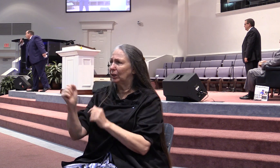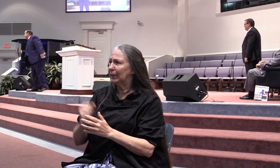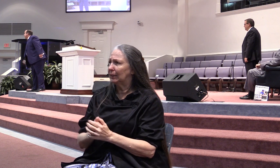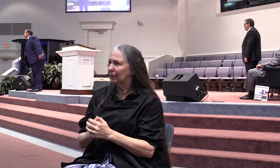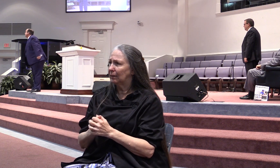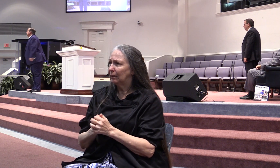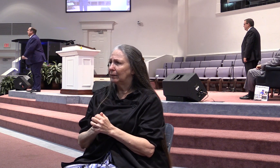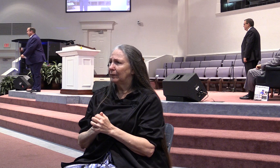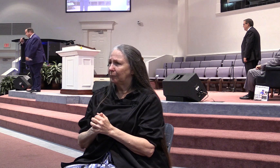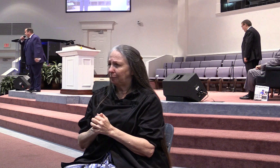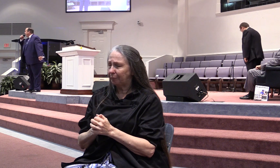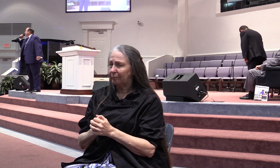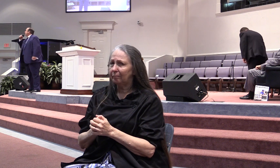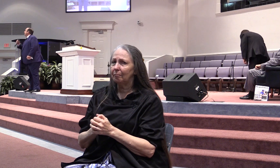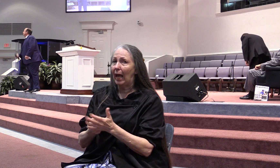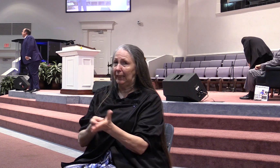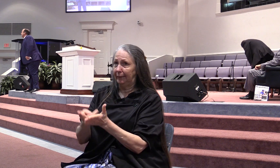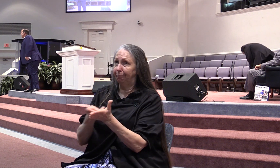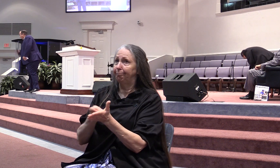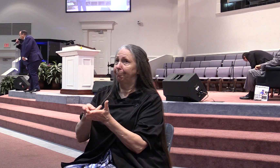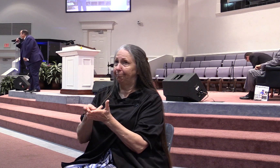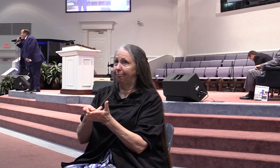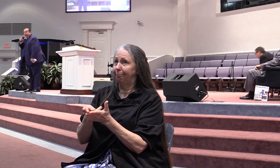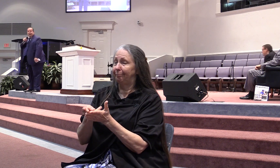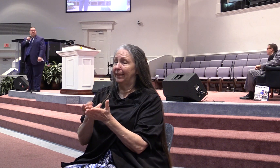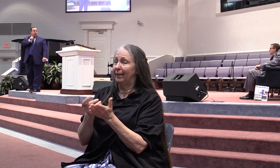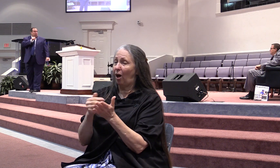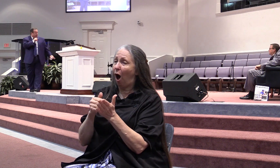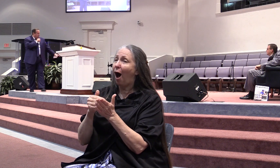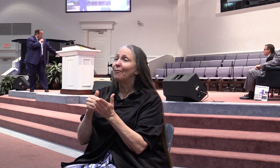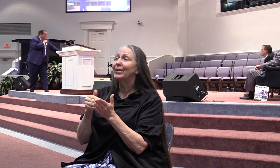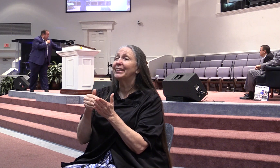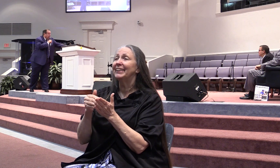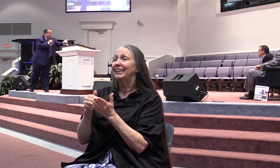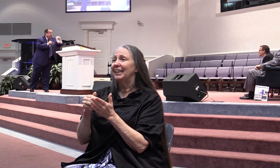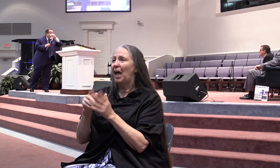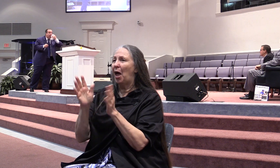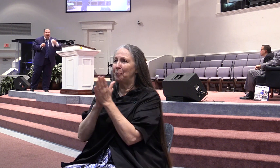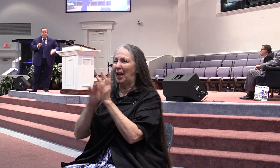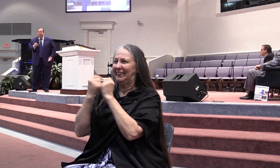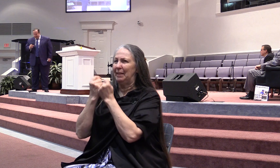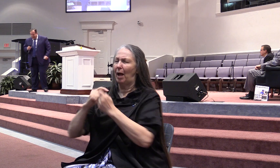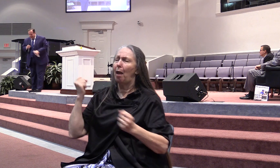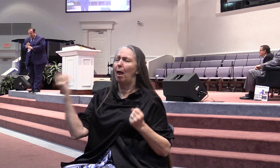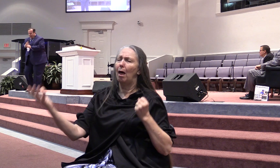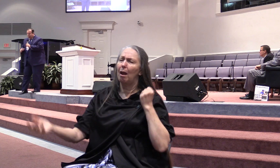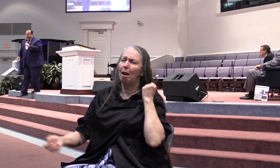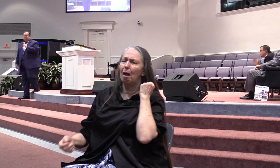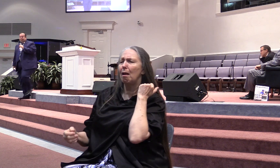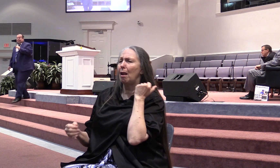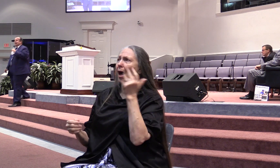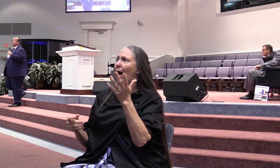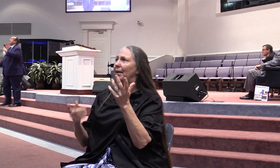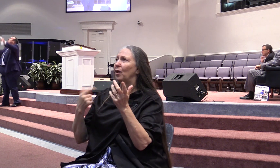Far too often, let's be honest, far too often, when that praise team gets to singing, and we go